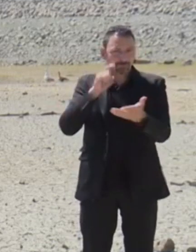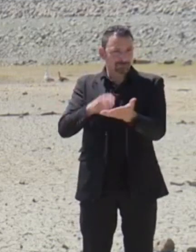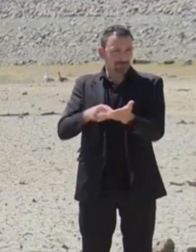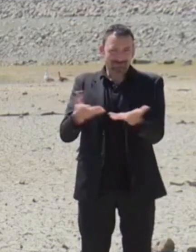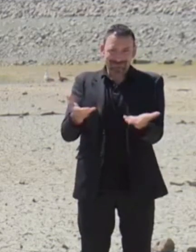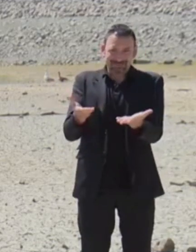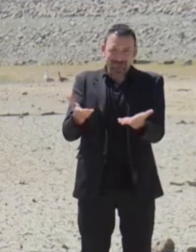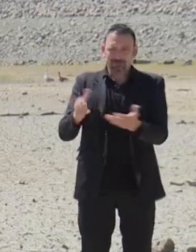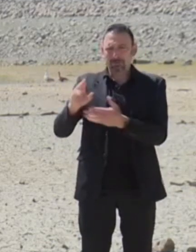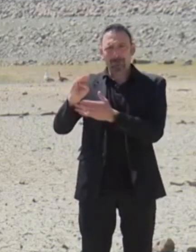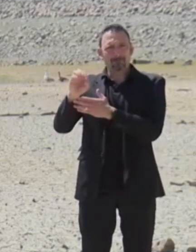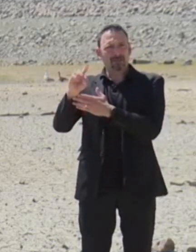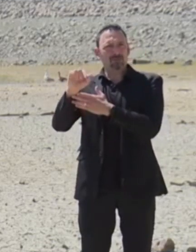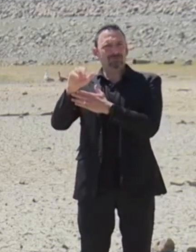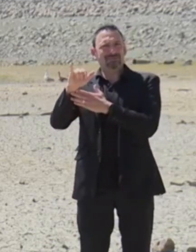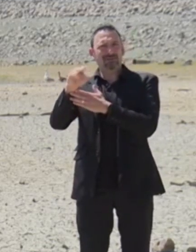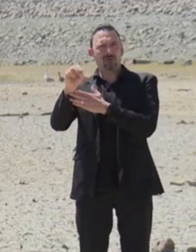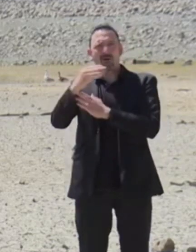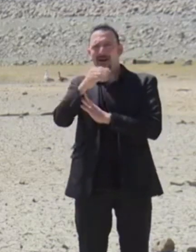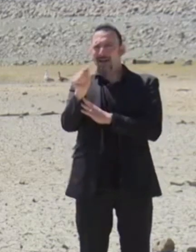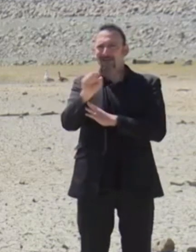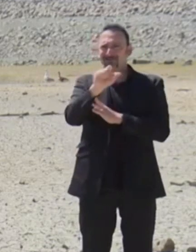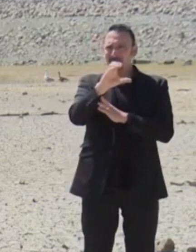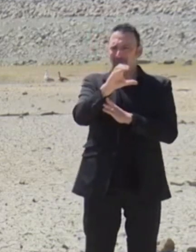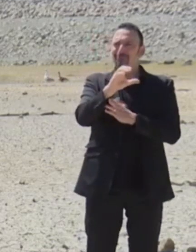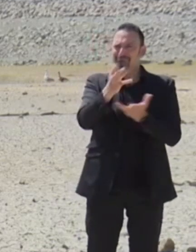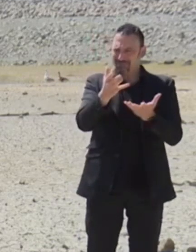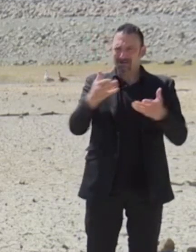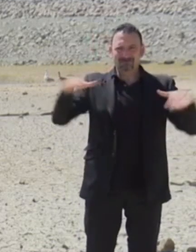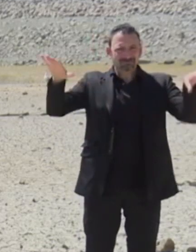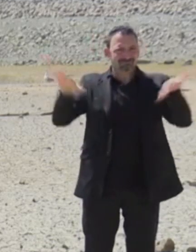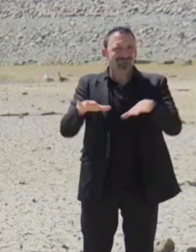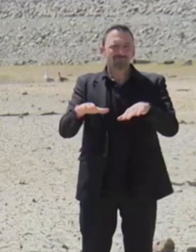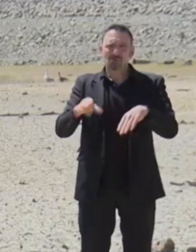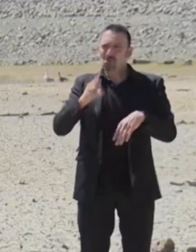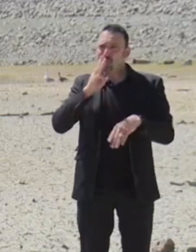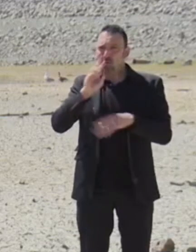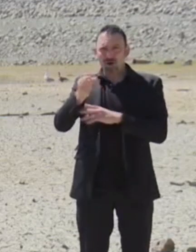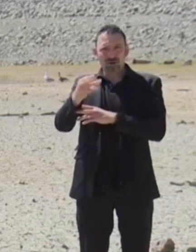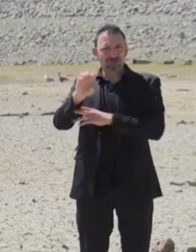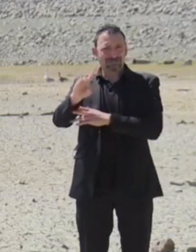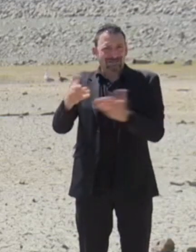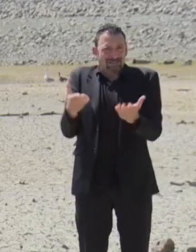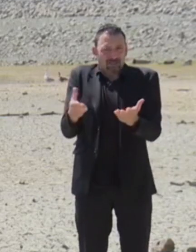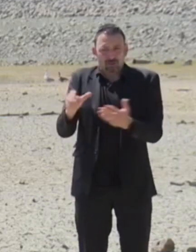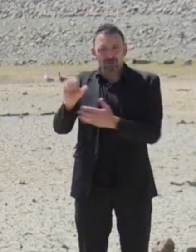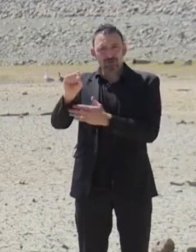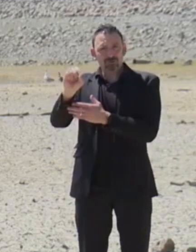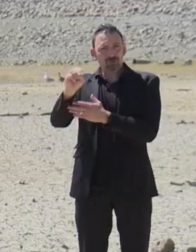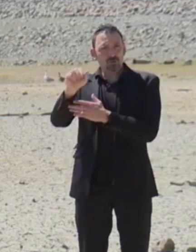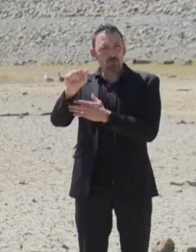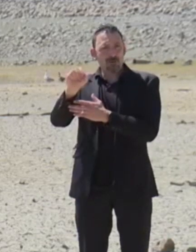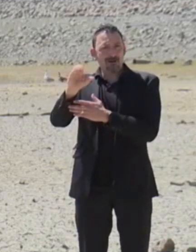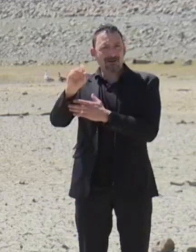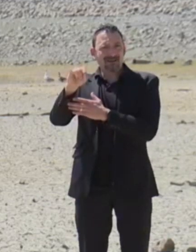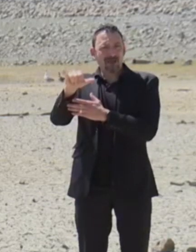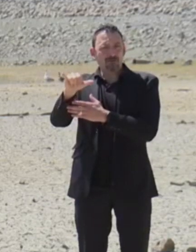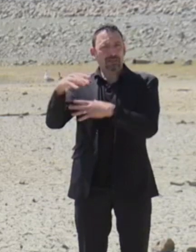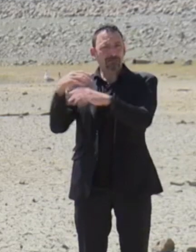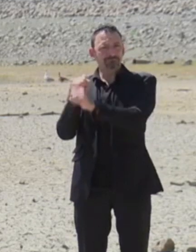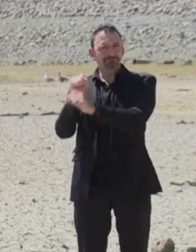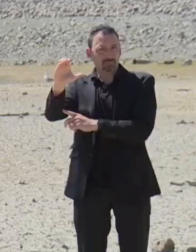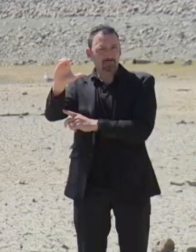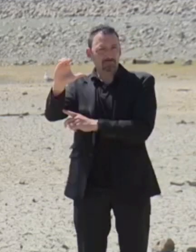Sonoma counties. The Russian River watershed has experienced extremely dry weather conditions over the past 2